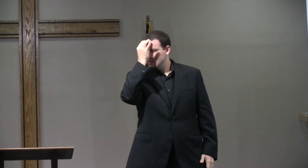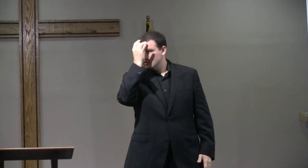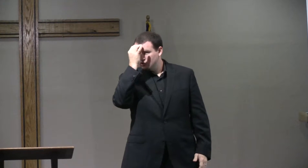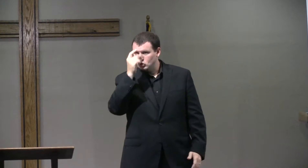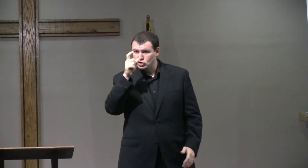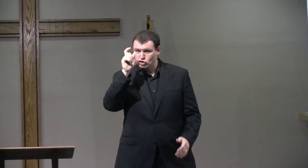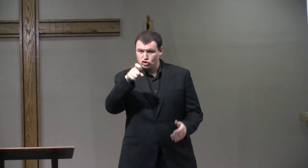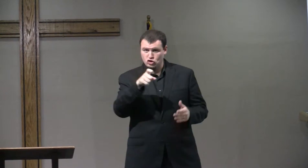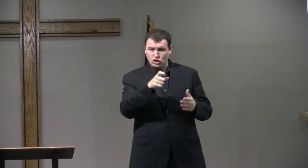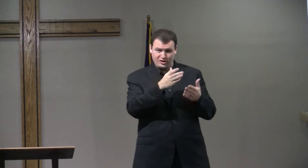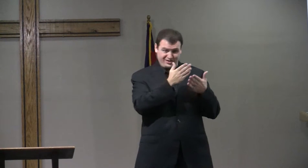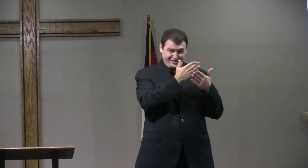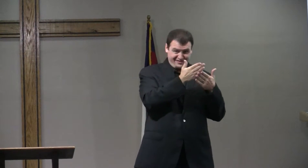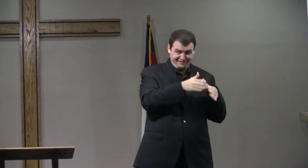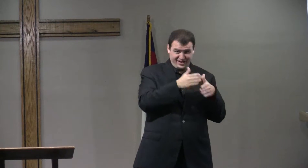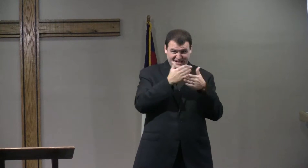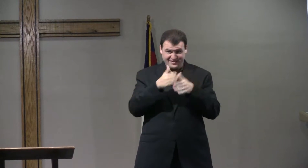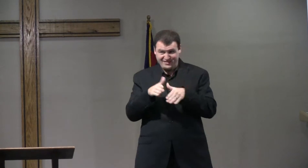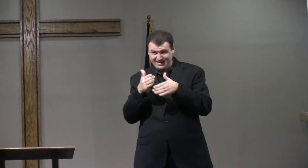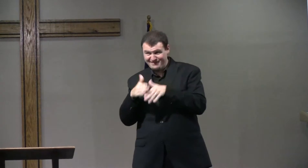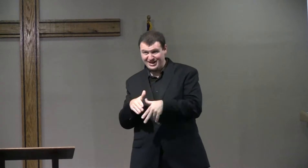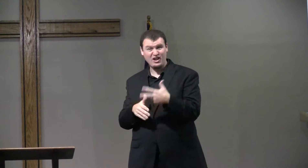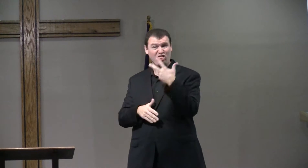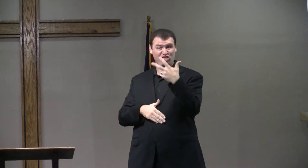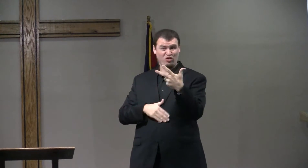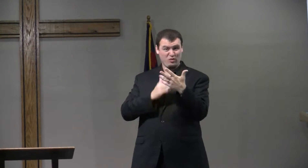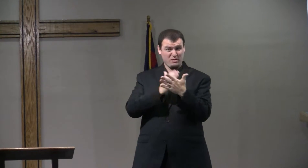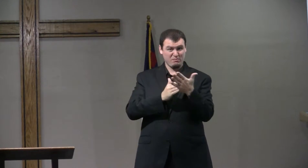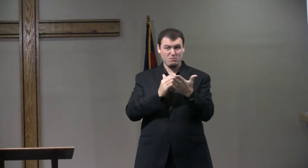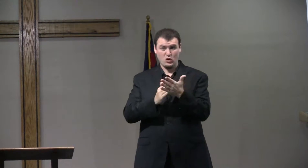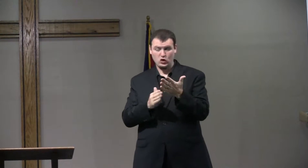Well, while I was studying about this message, I was thinking about